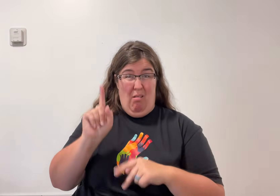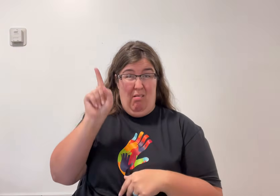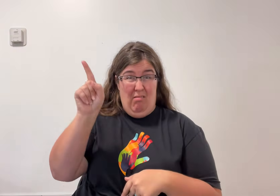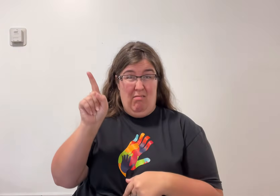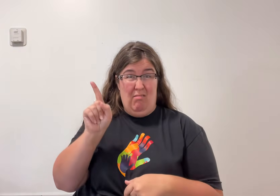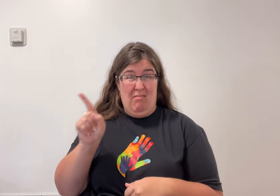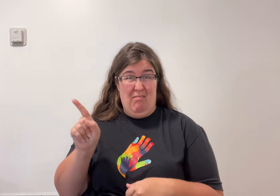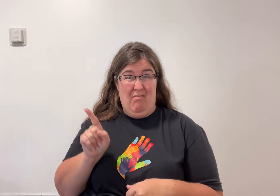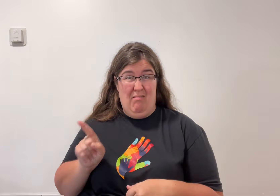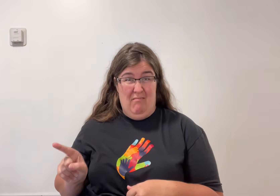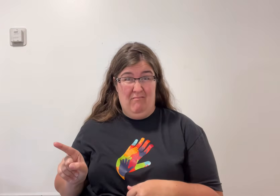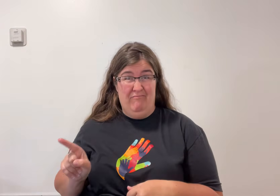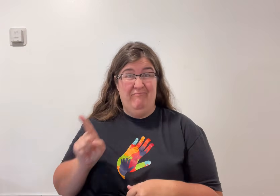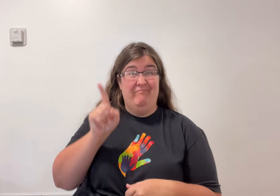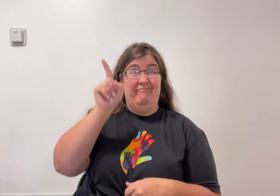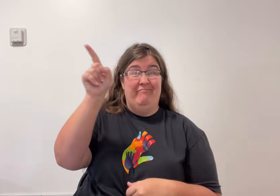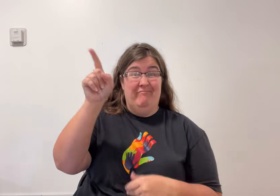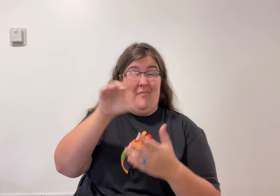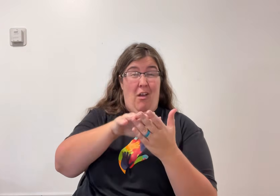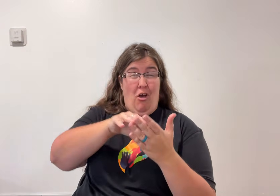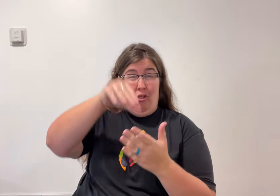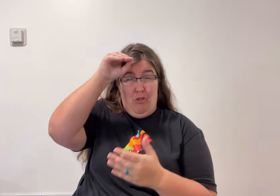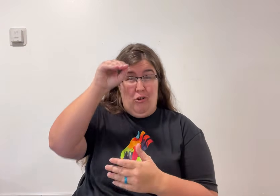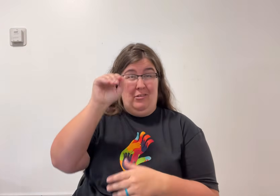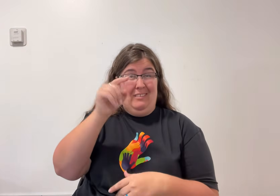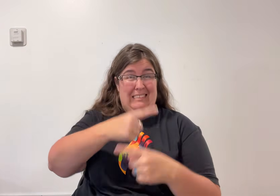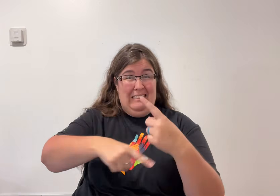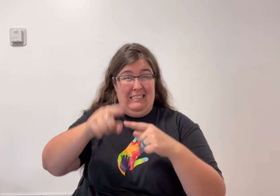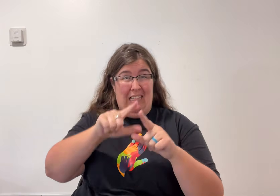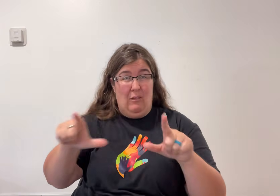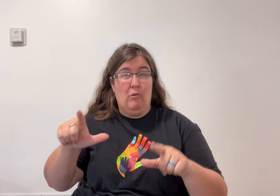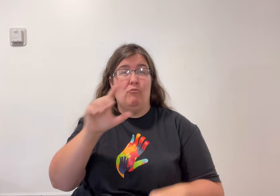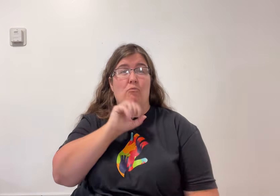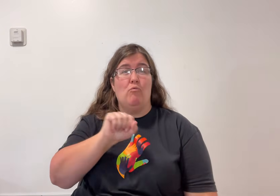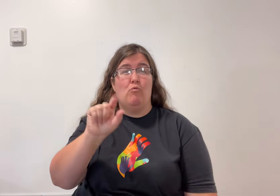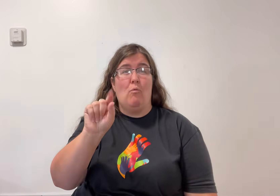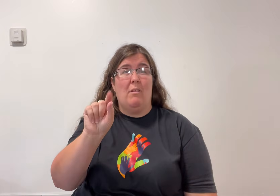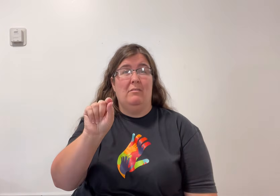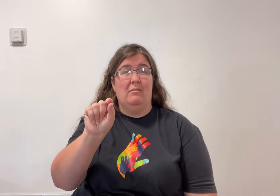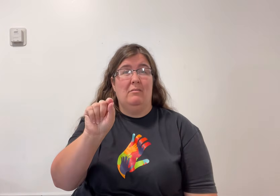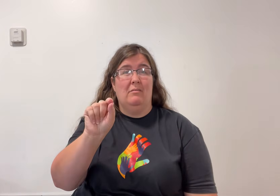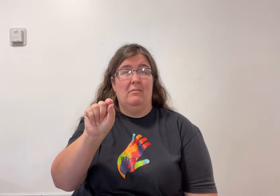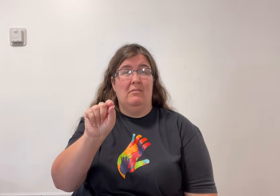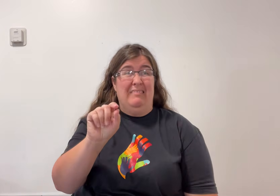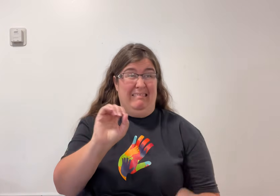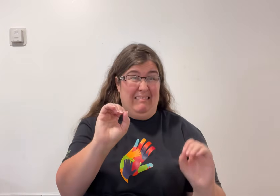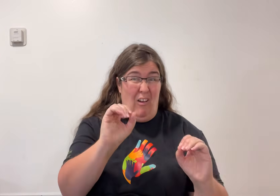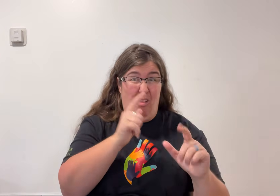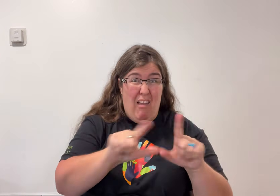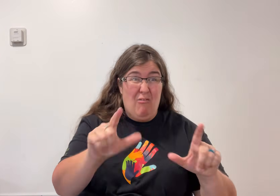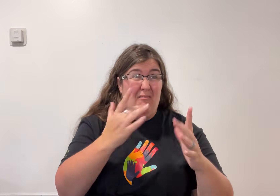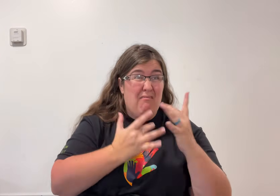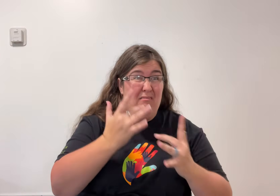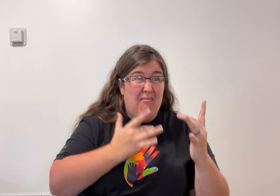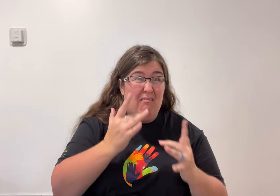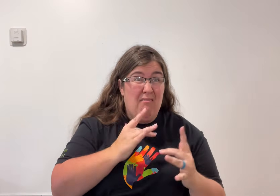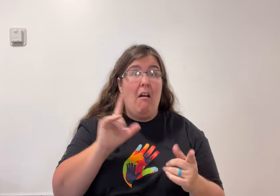3 people, and the first learned sign language at age 20. So they had language